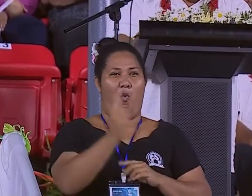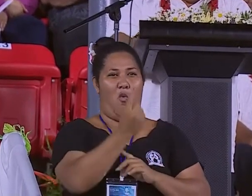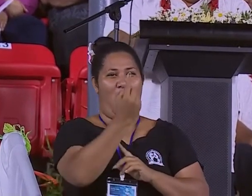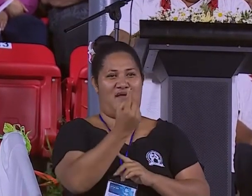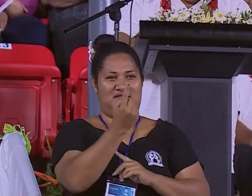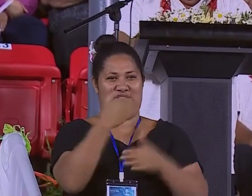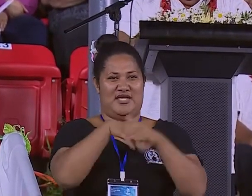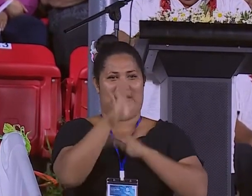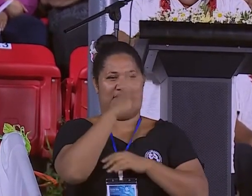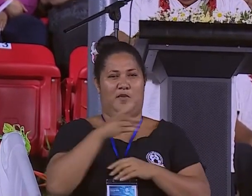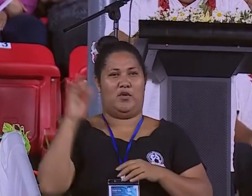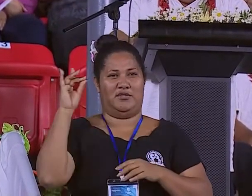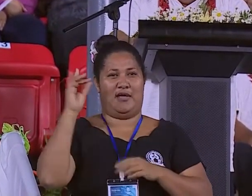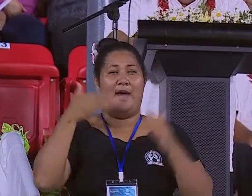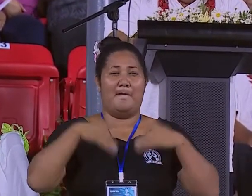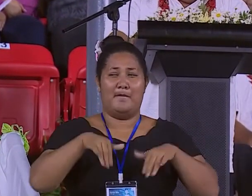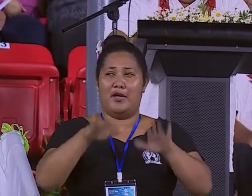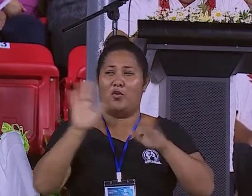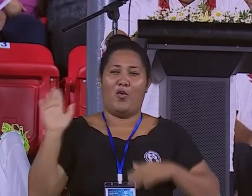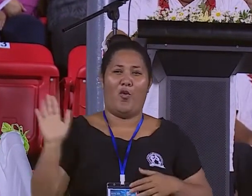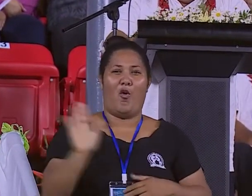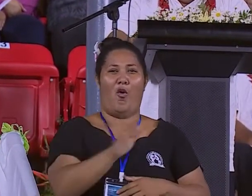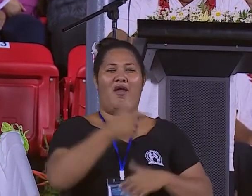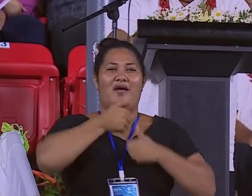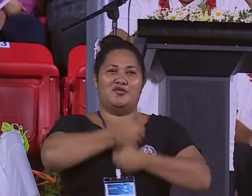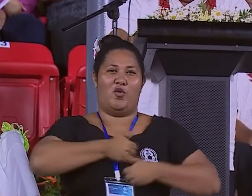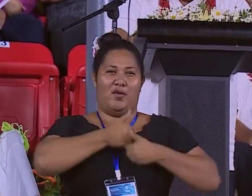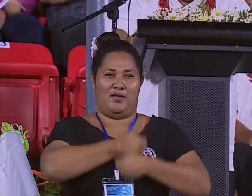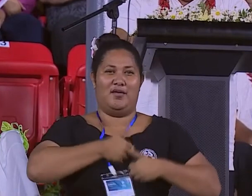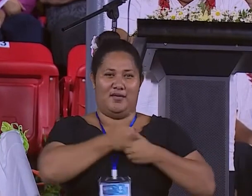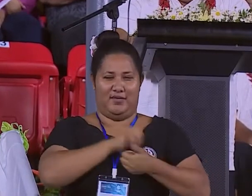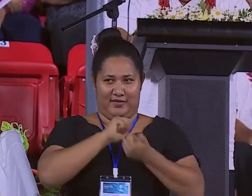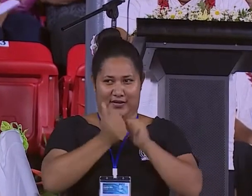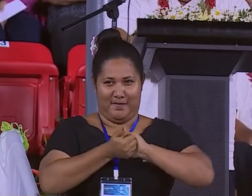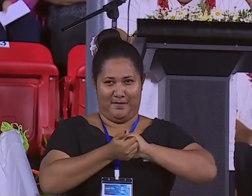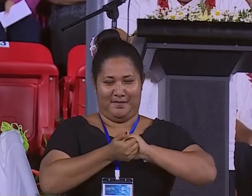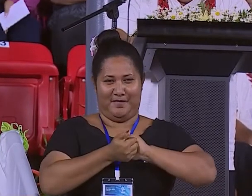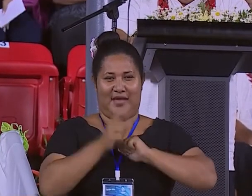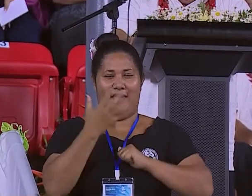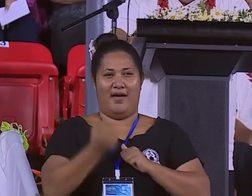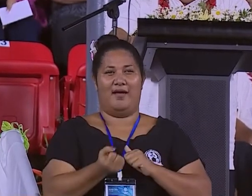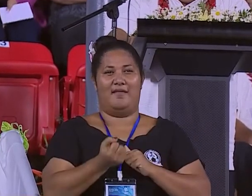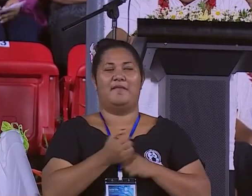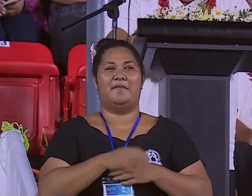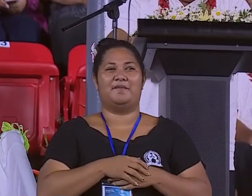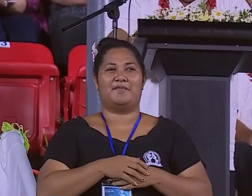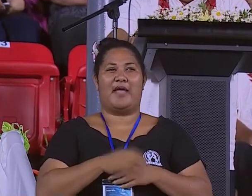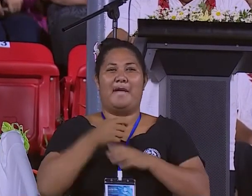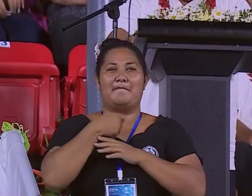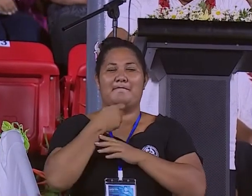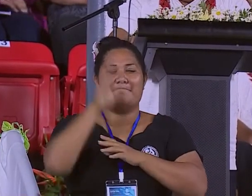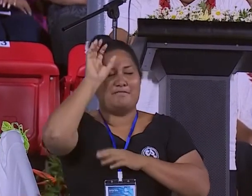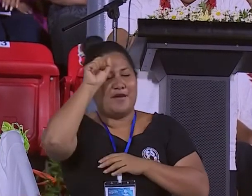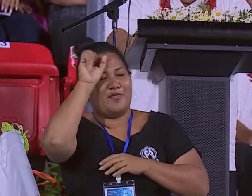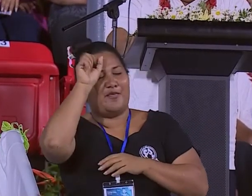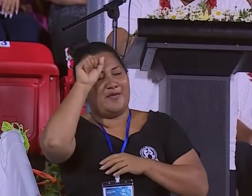in spirit. May you all enjoy the games and have a memorable